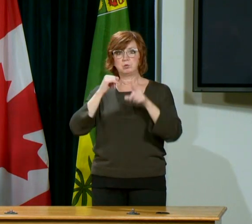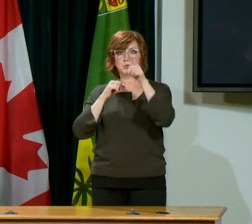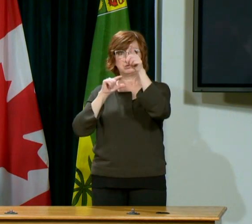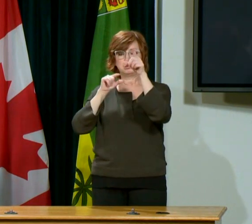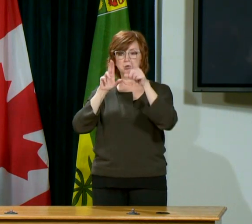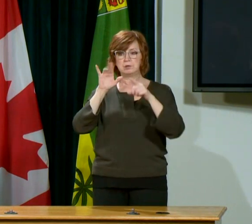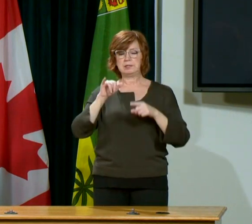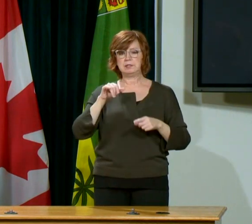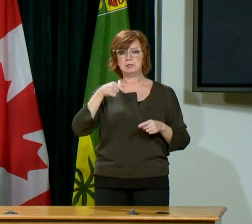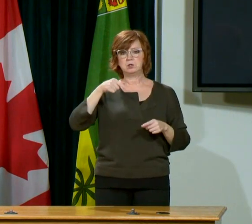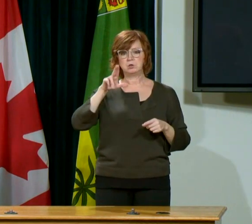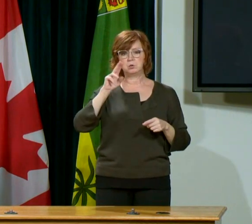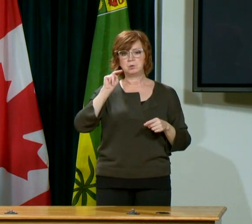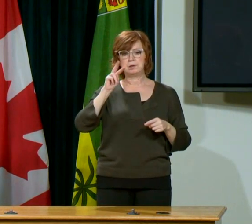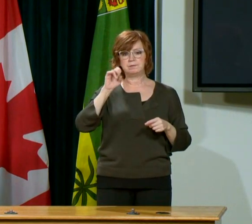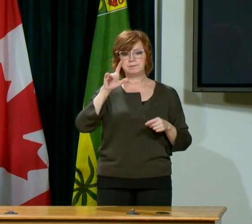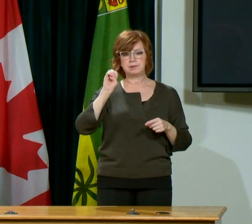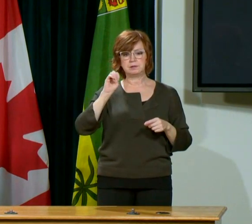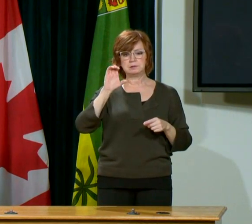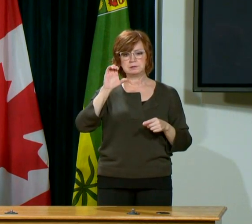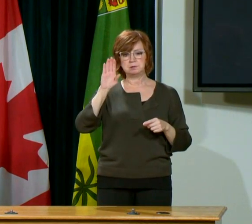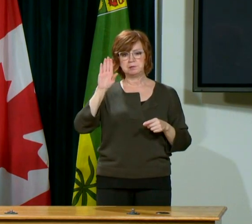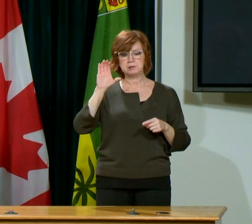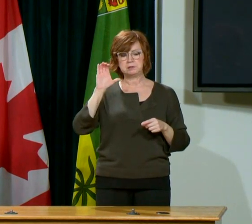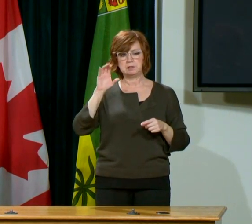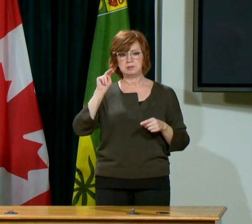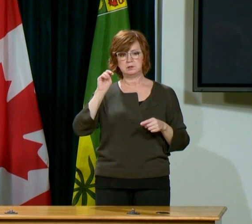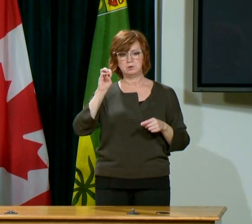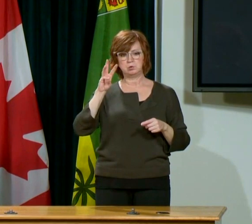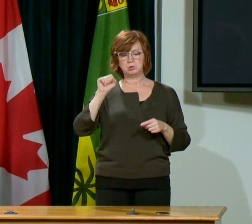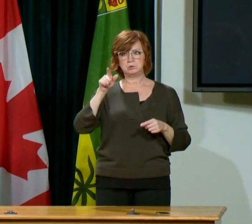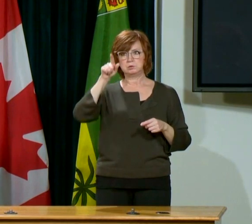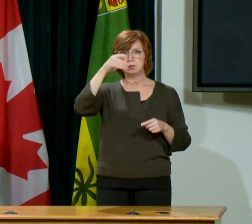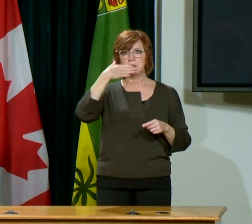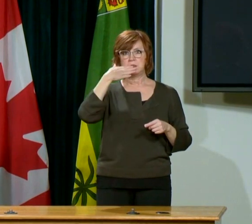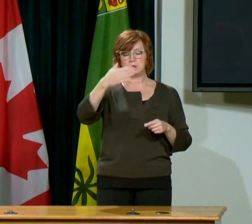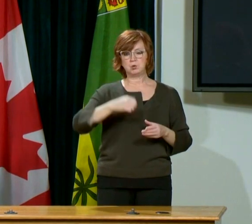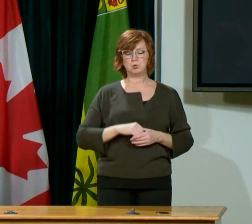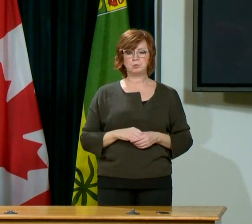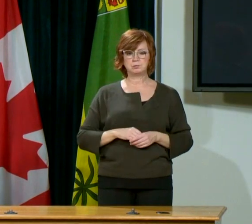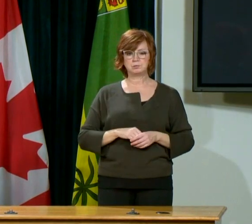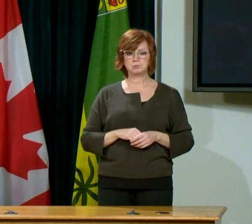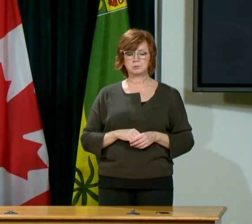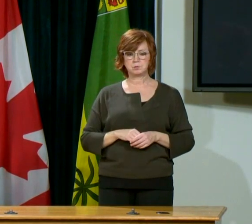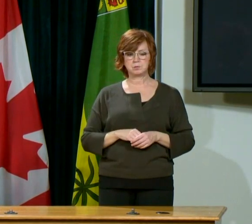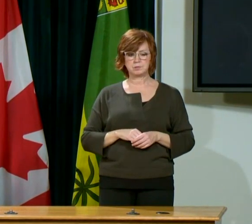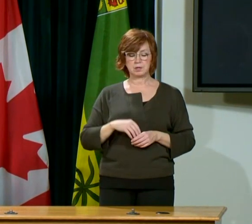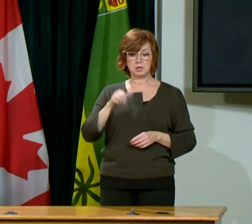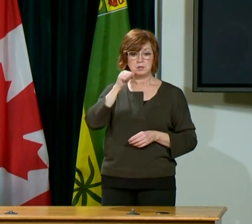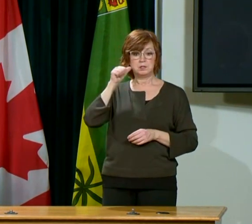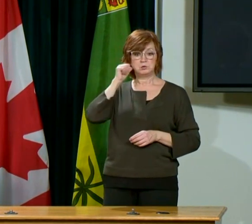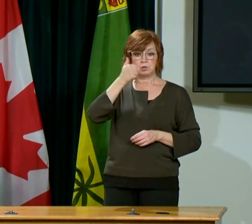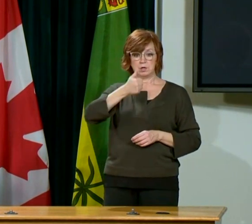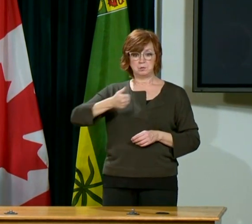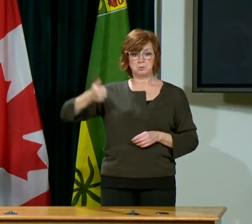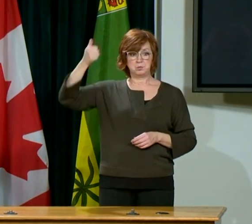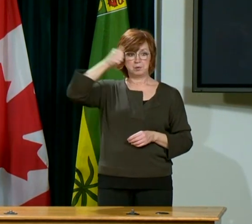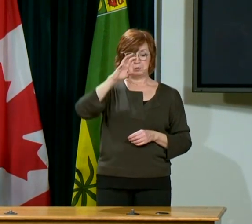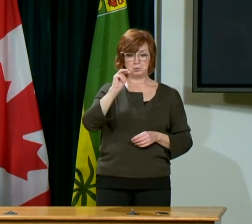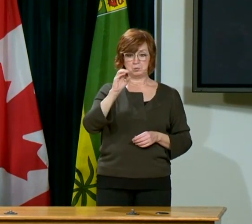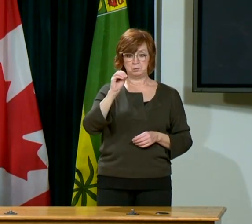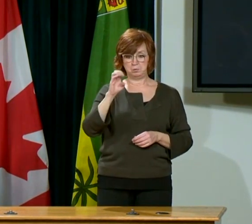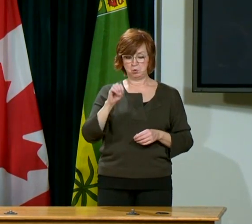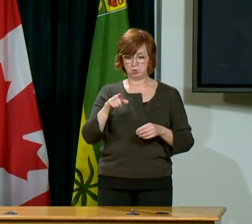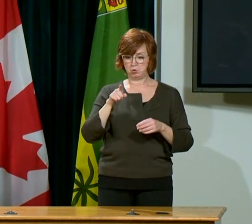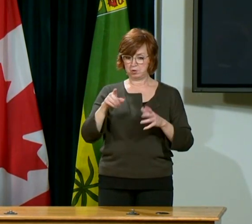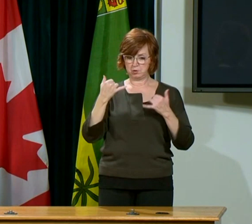Quinville with CBC. Thank you. The Premier mentioned yesterday that you're finalizing protocols to limit staff